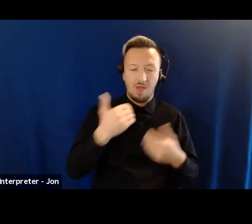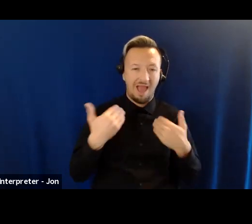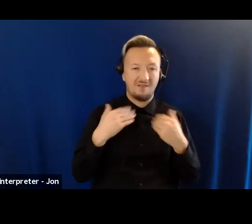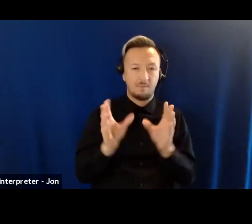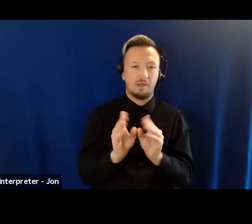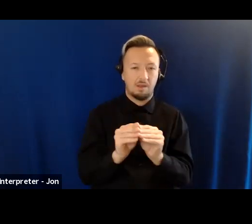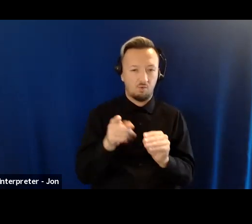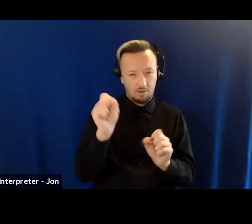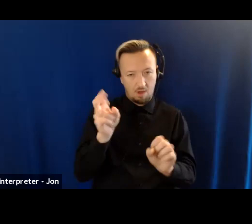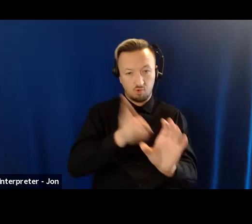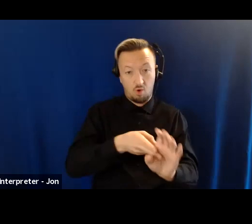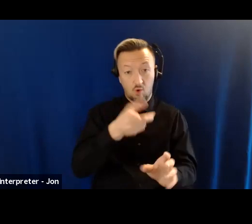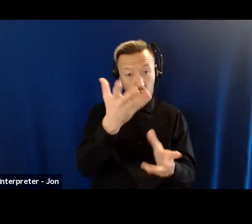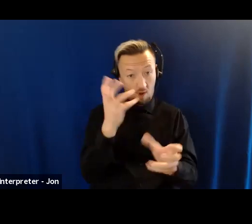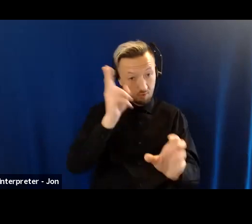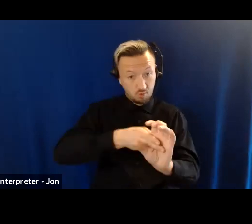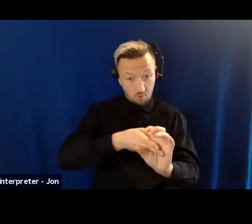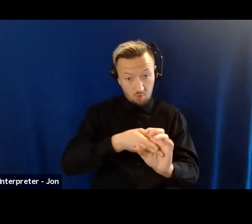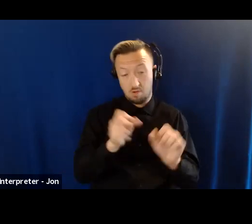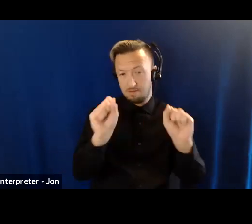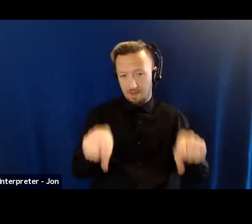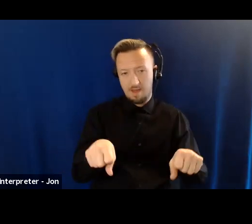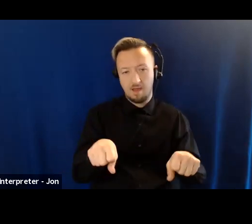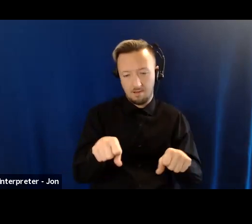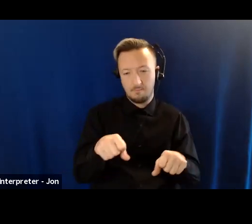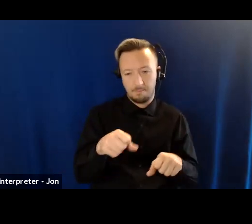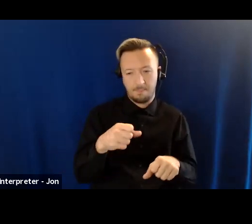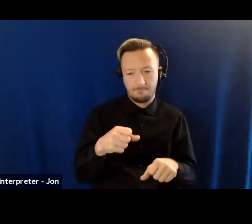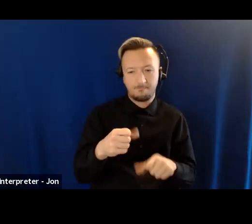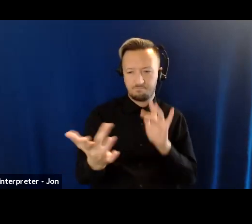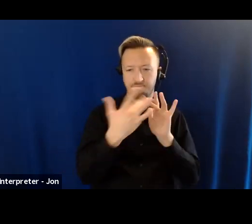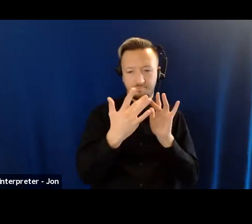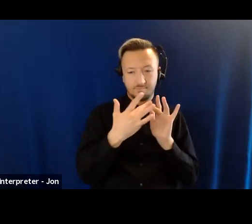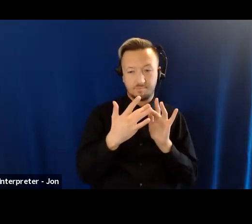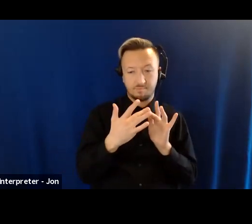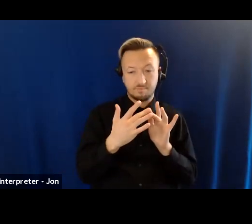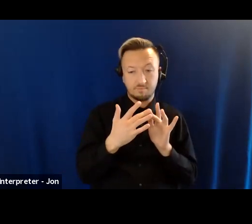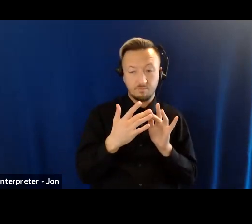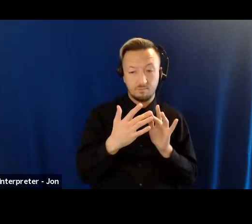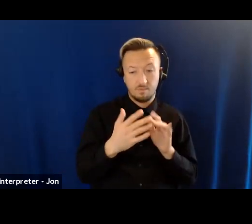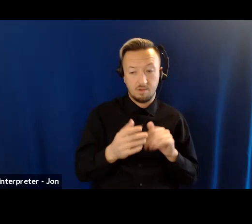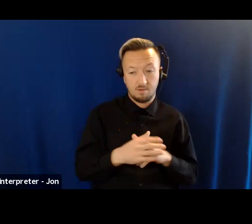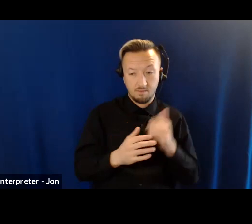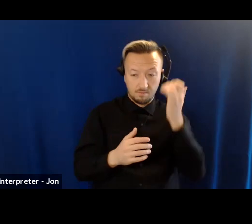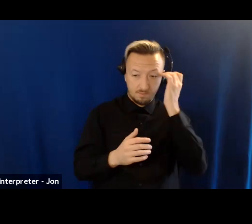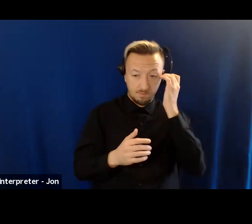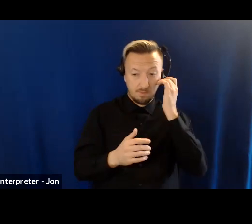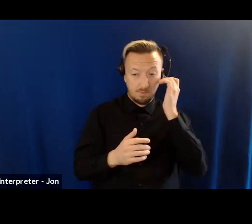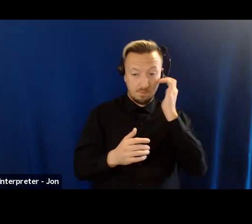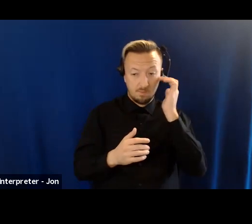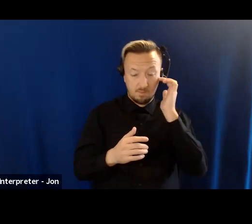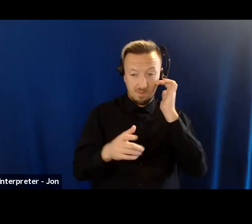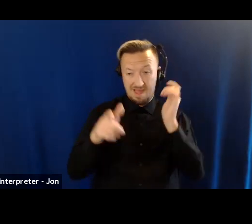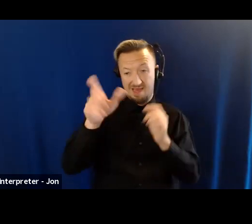you'd like to be added to that distribution list and join us when you can and are able to. And we did put everyone's contact information in the chat as